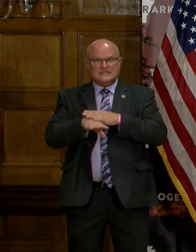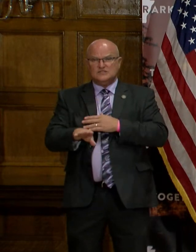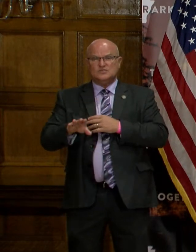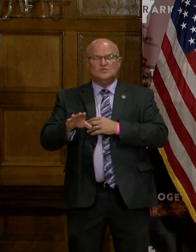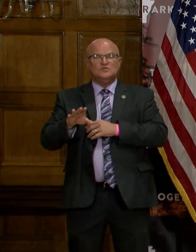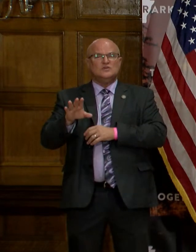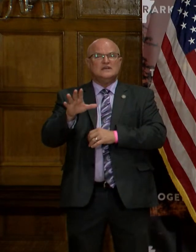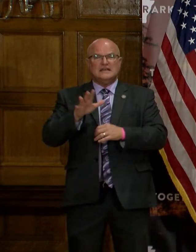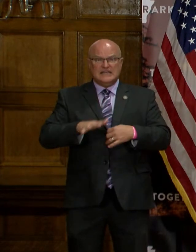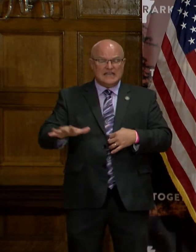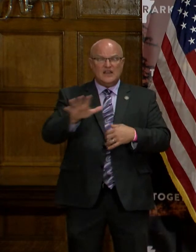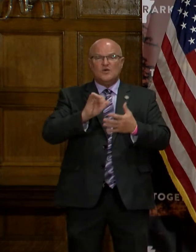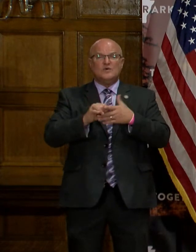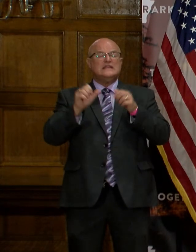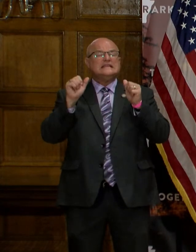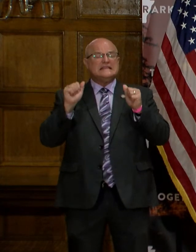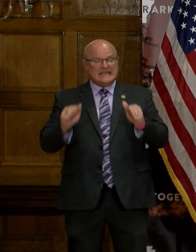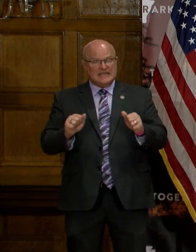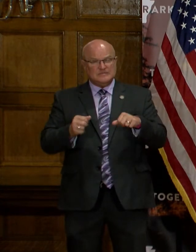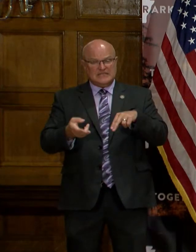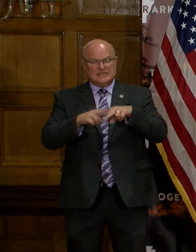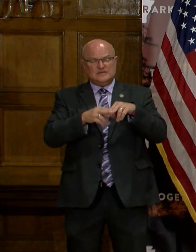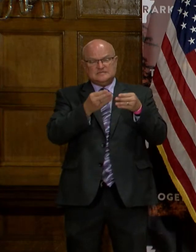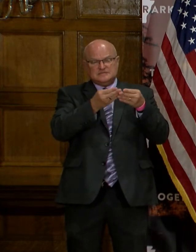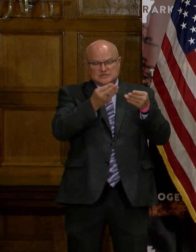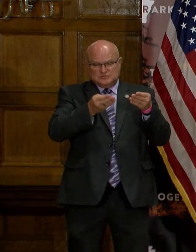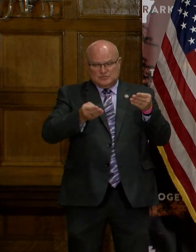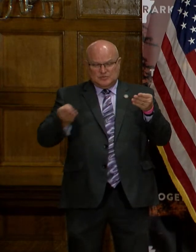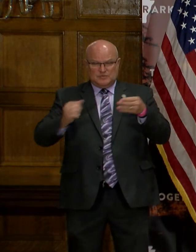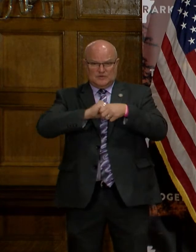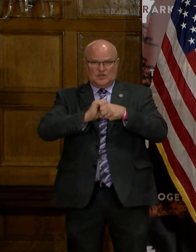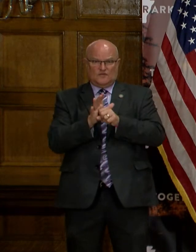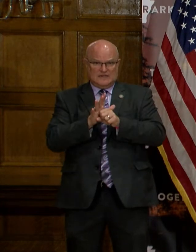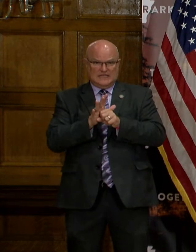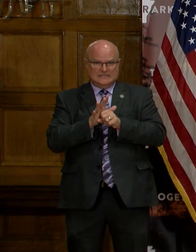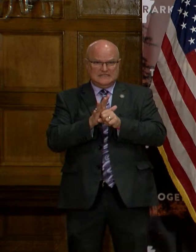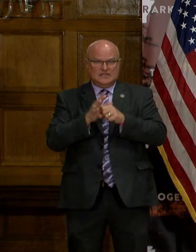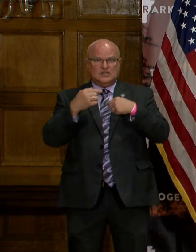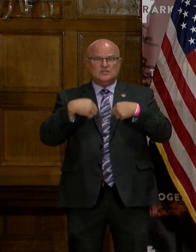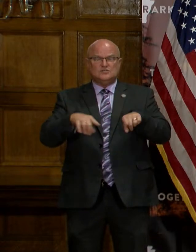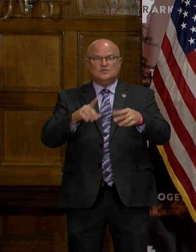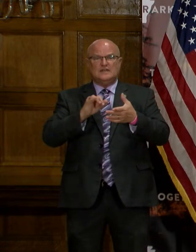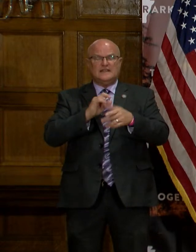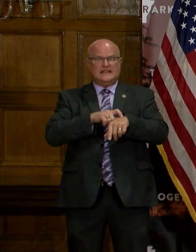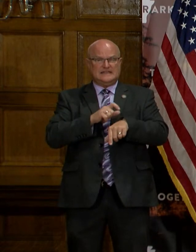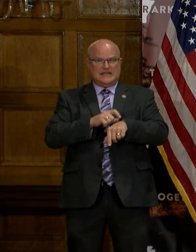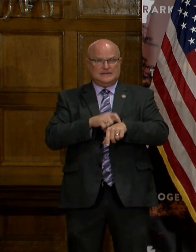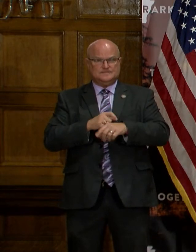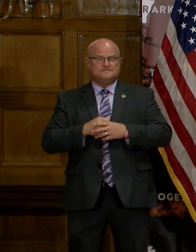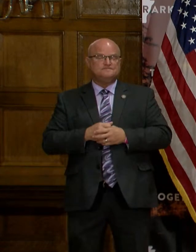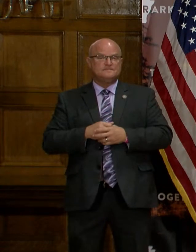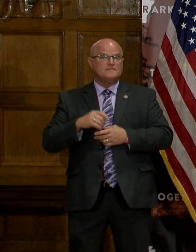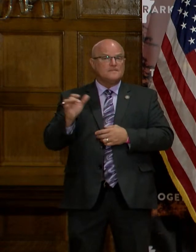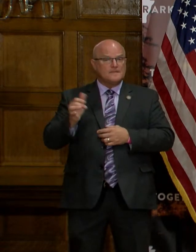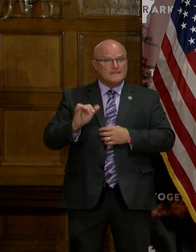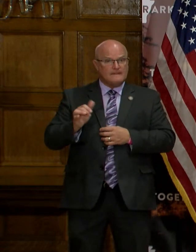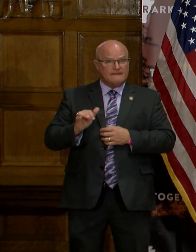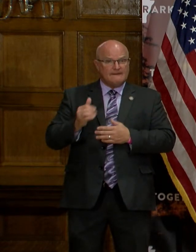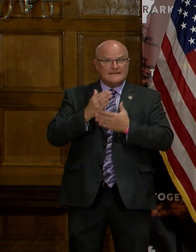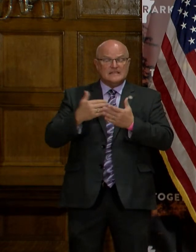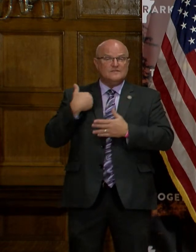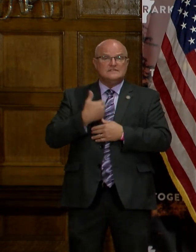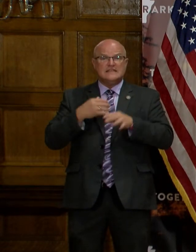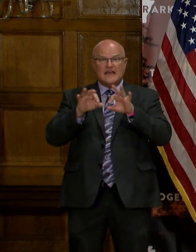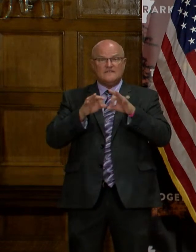an environment where there can be increased transmission of the virus during those events. Also, some of